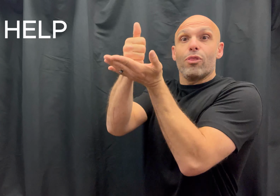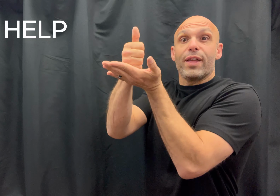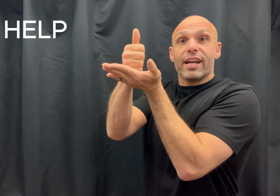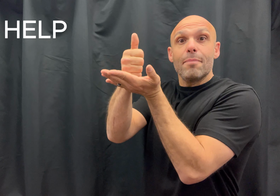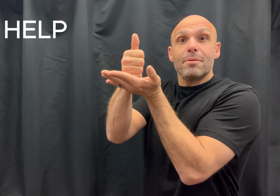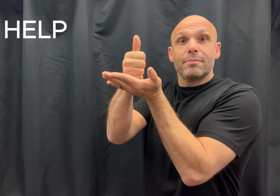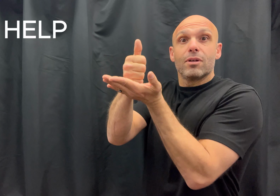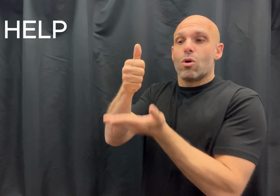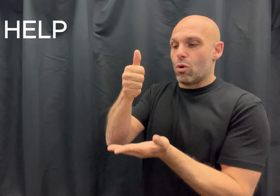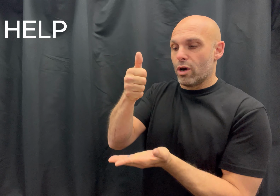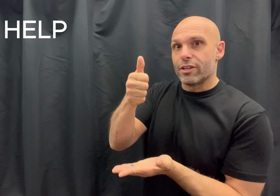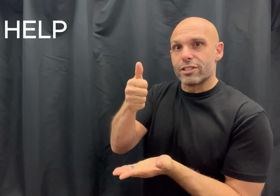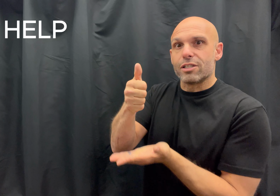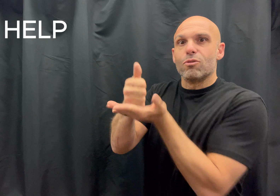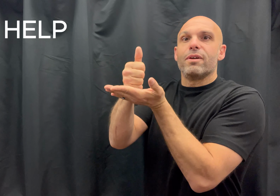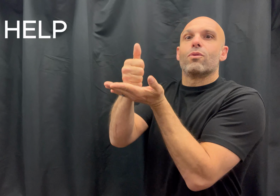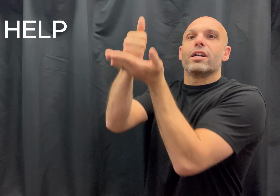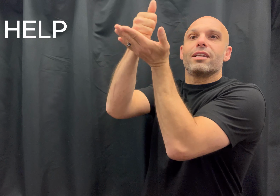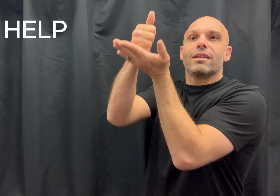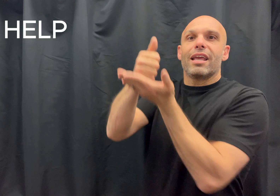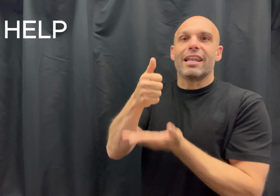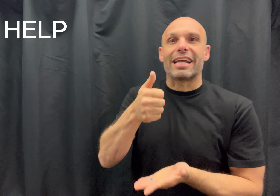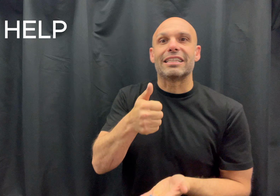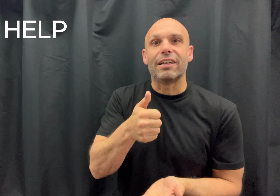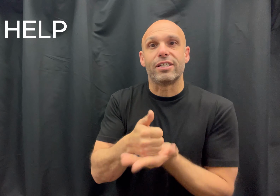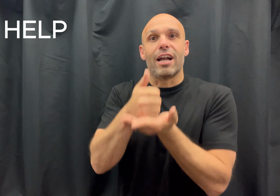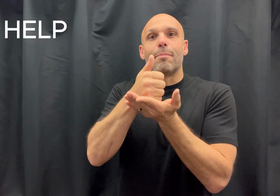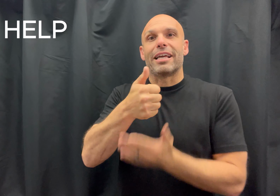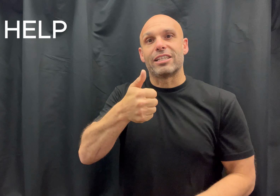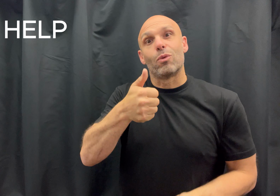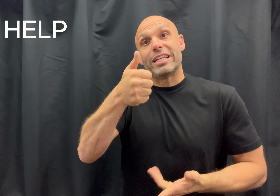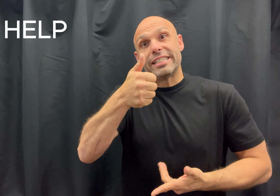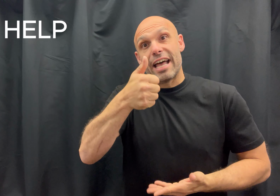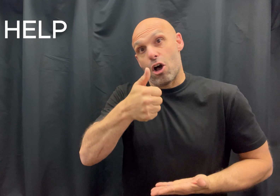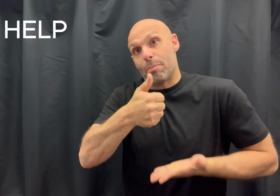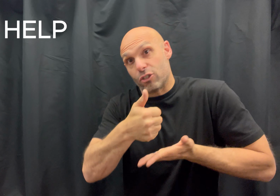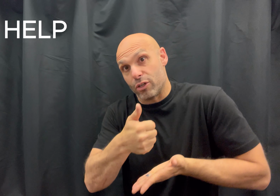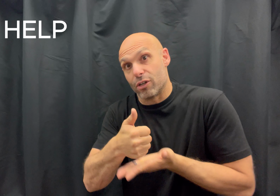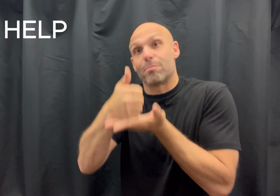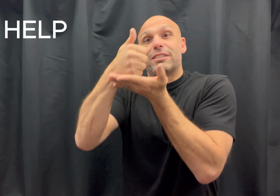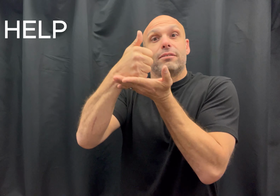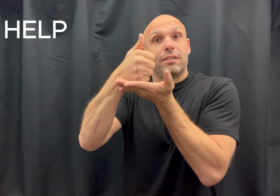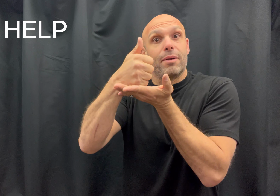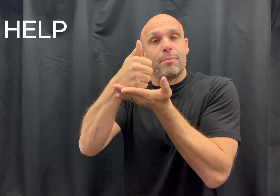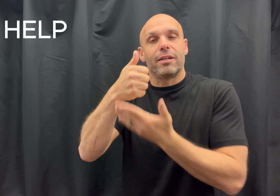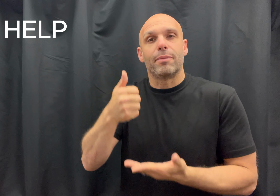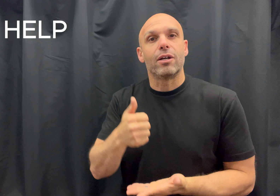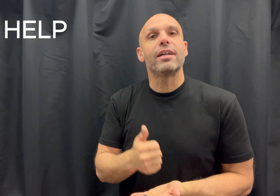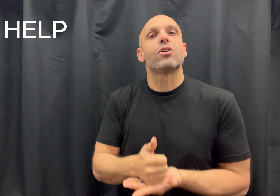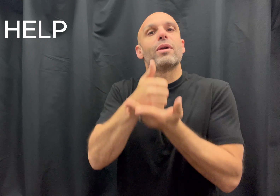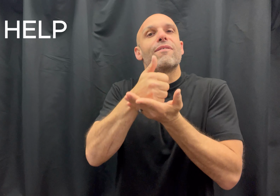thing up, or there's this movement where it like lifts it up. Like this one needs the help, and so you're coming up and helping. All right, so we have